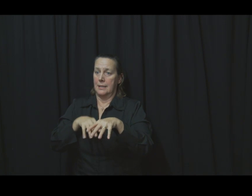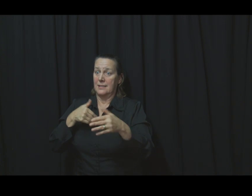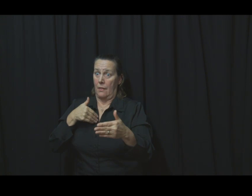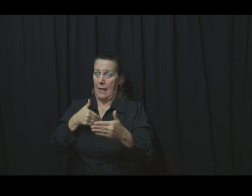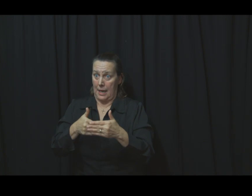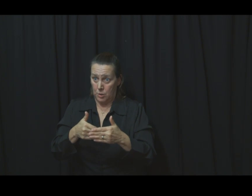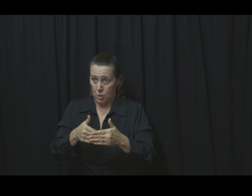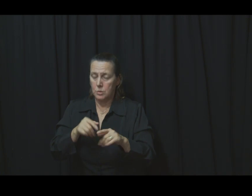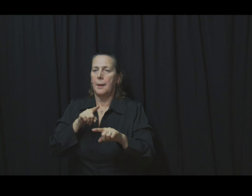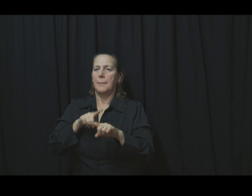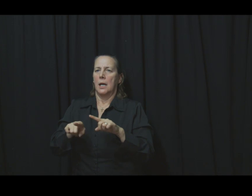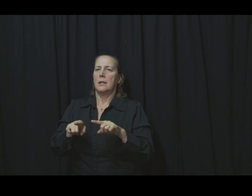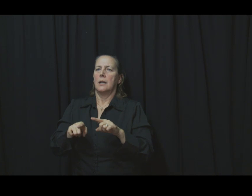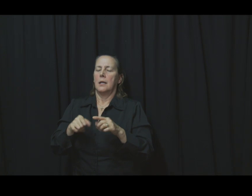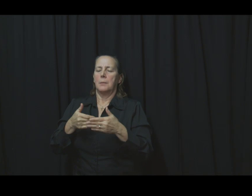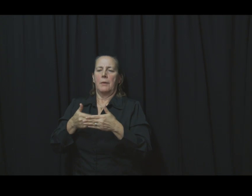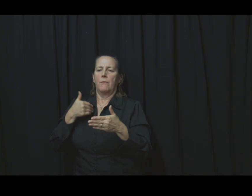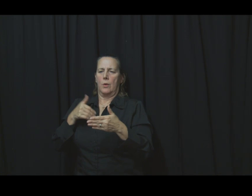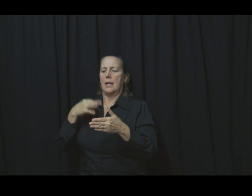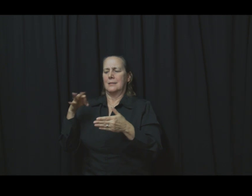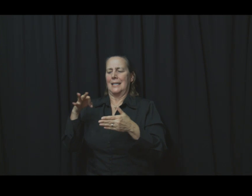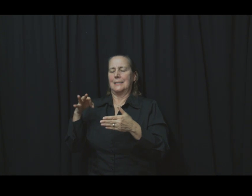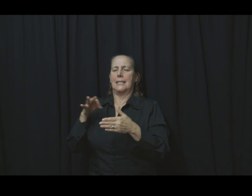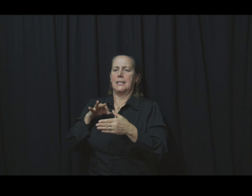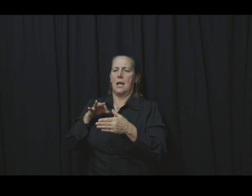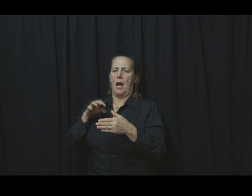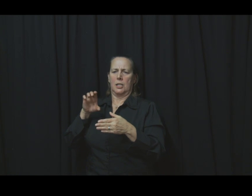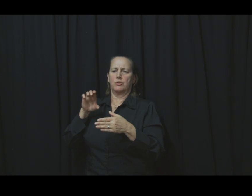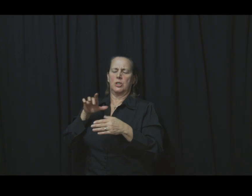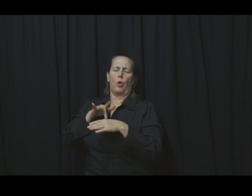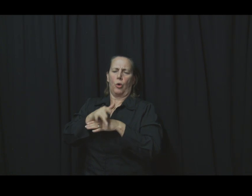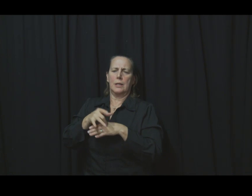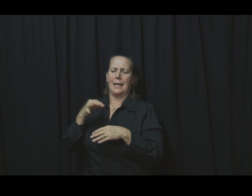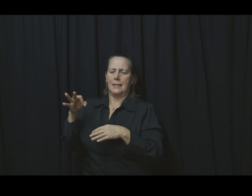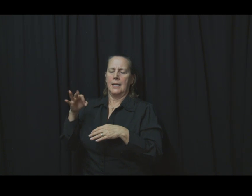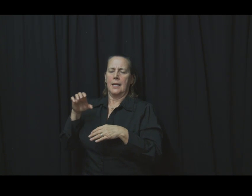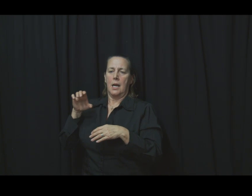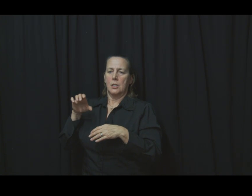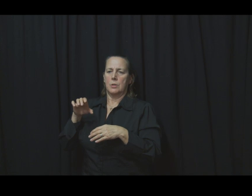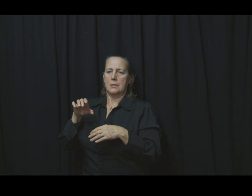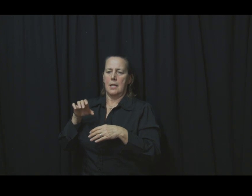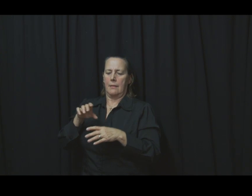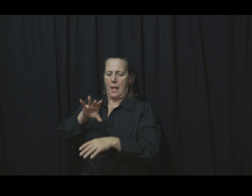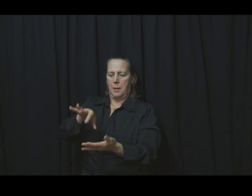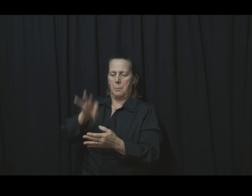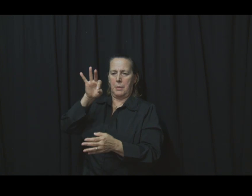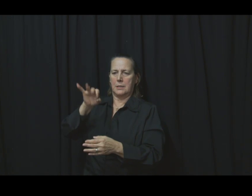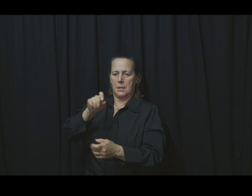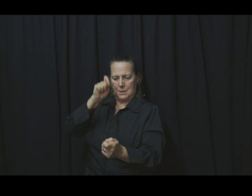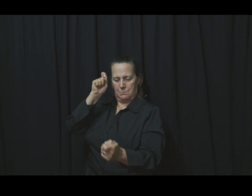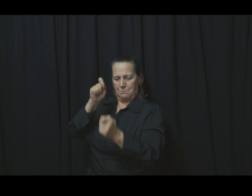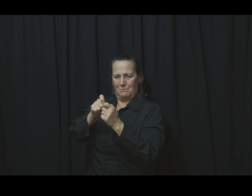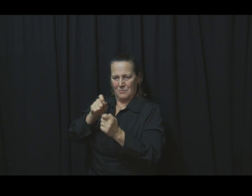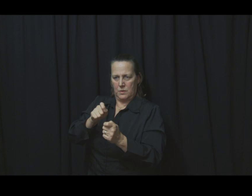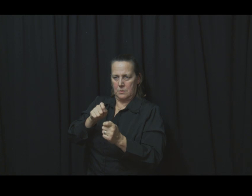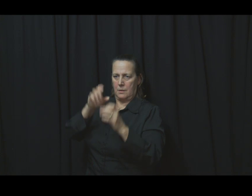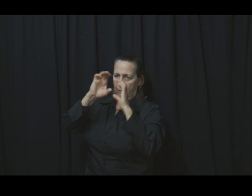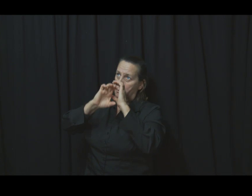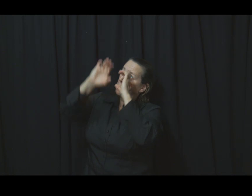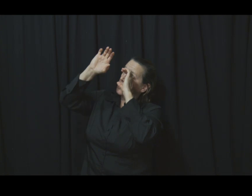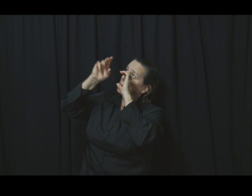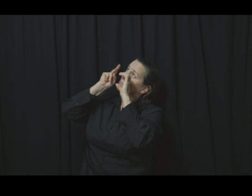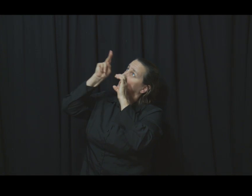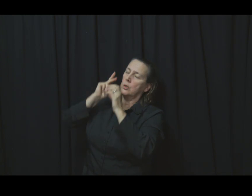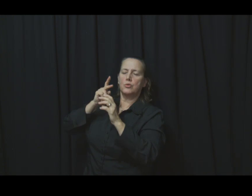But even in the early 1900s, the people who selected this site for astronomy picked an excellent site. The